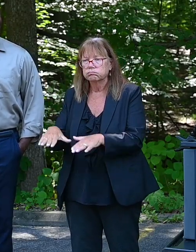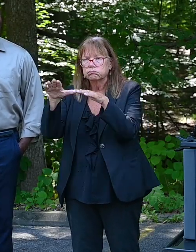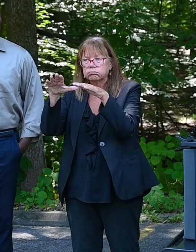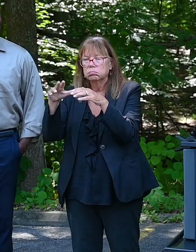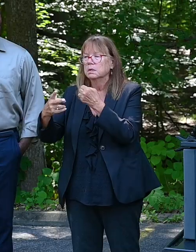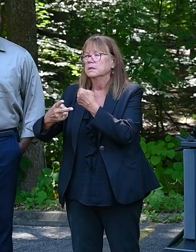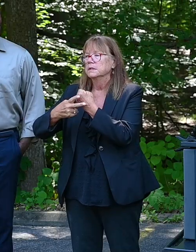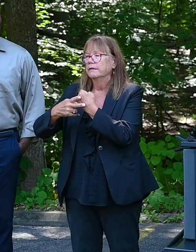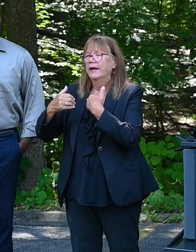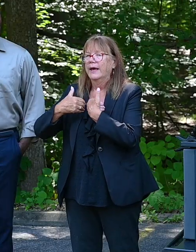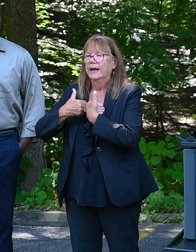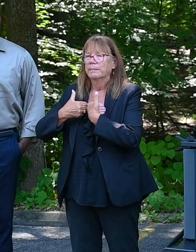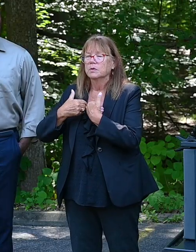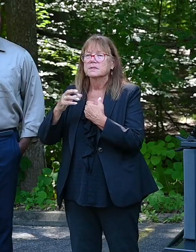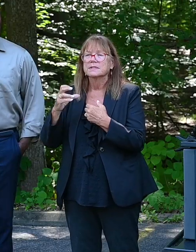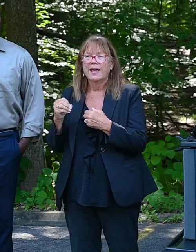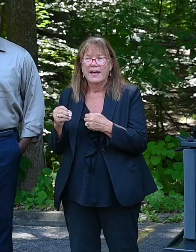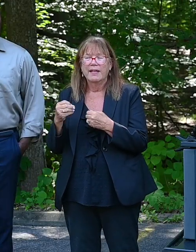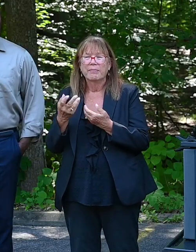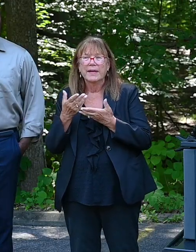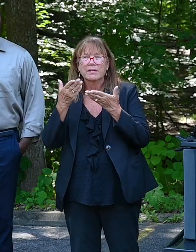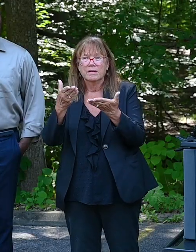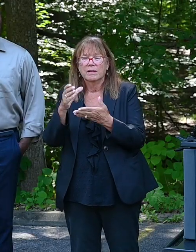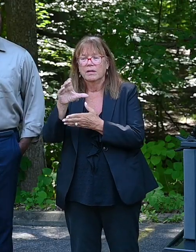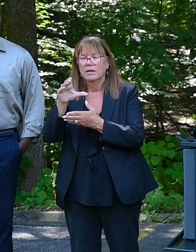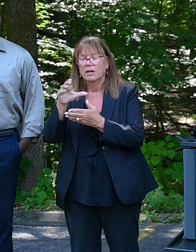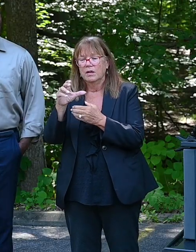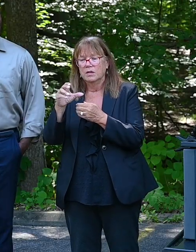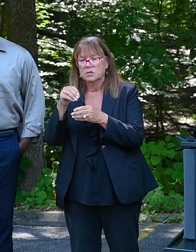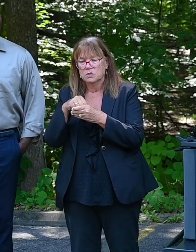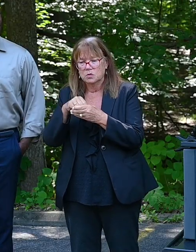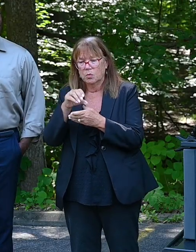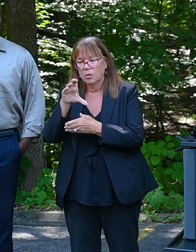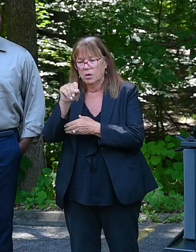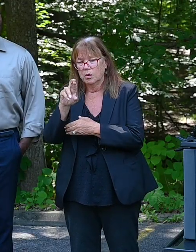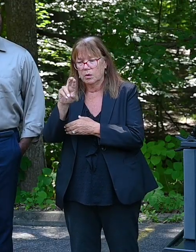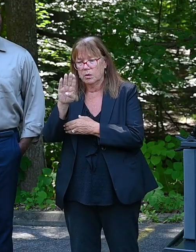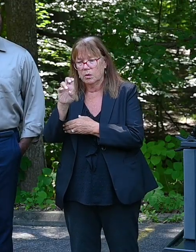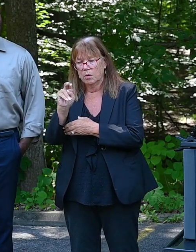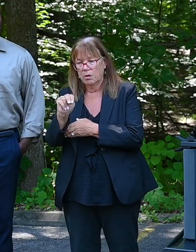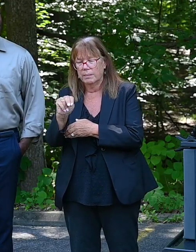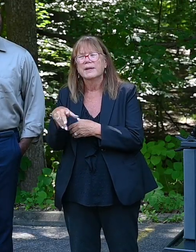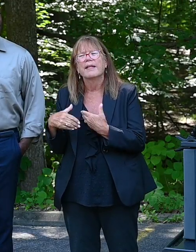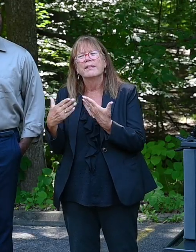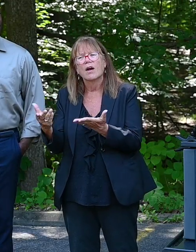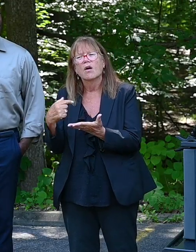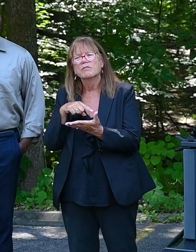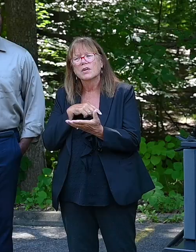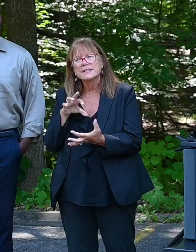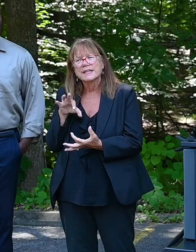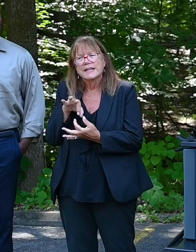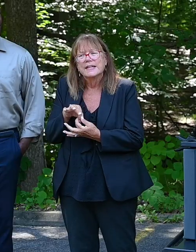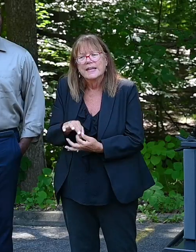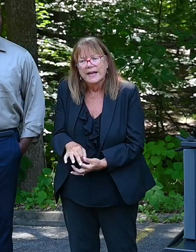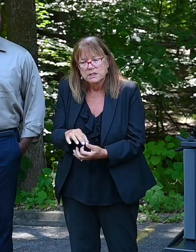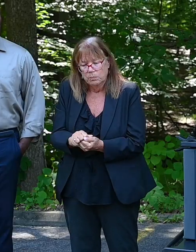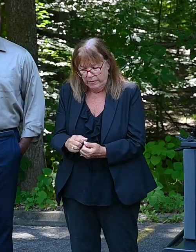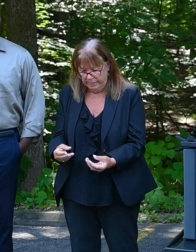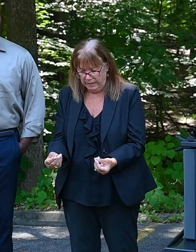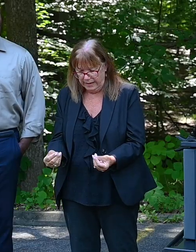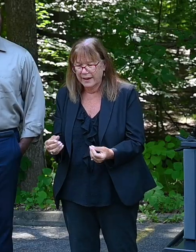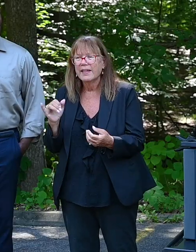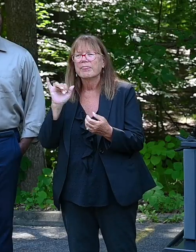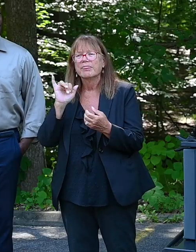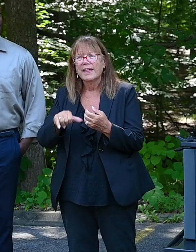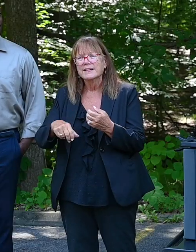store carbon. They also offer something deeper, a connection to the land, and it's a legacy that we get to pass on.